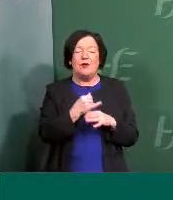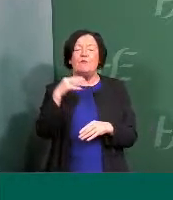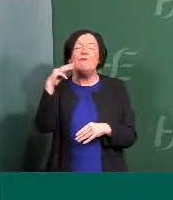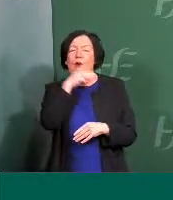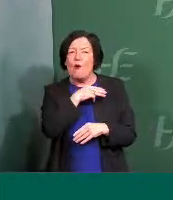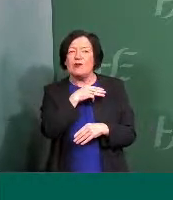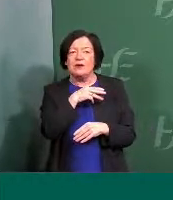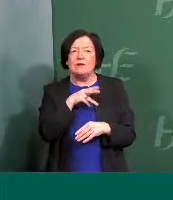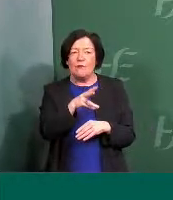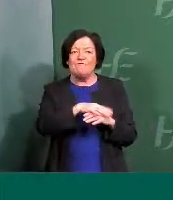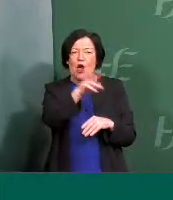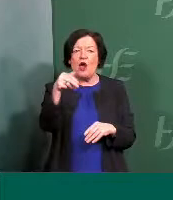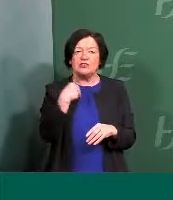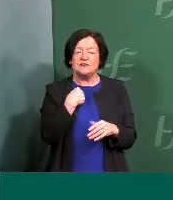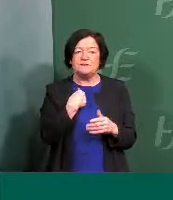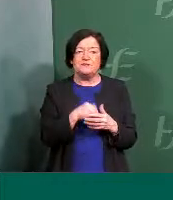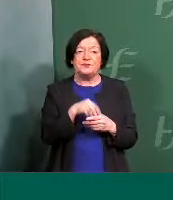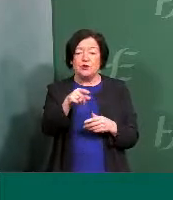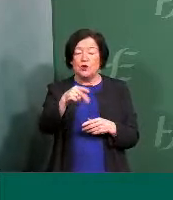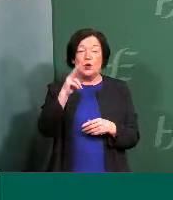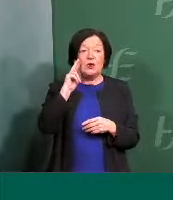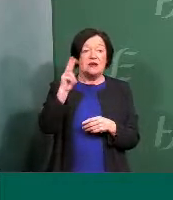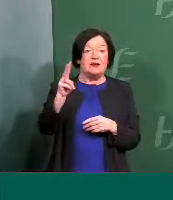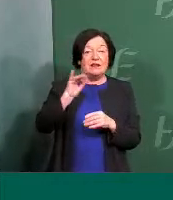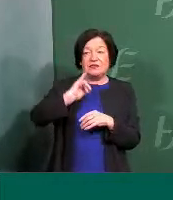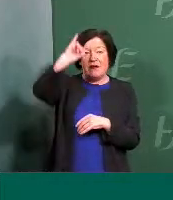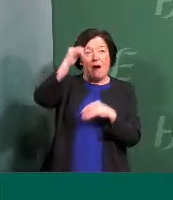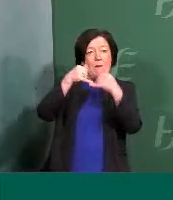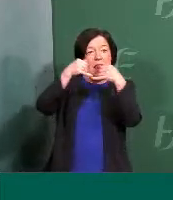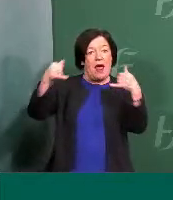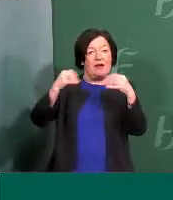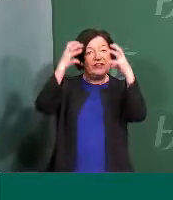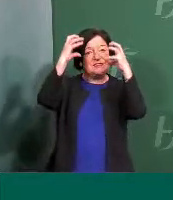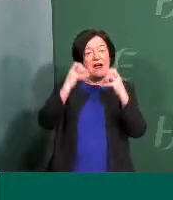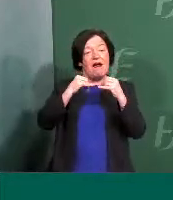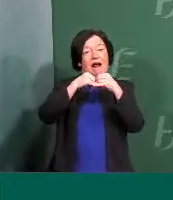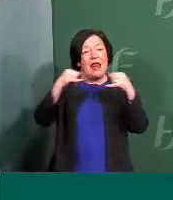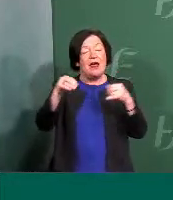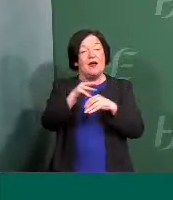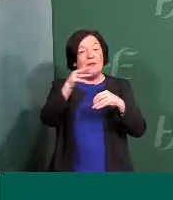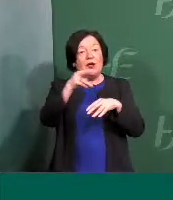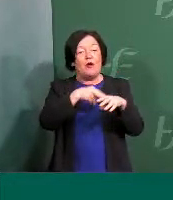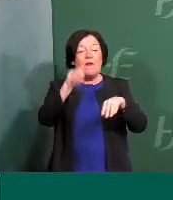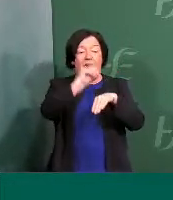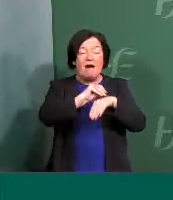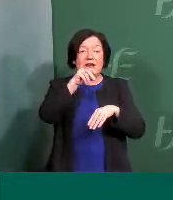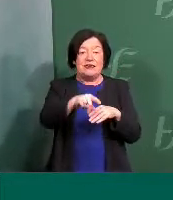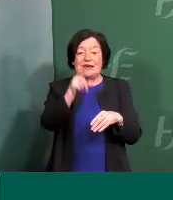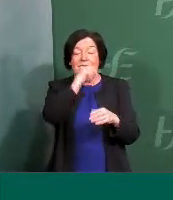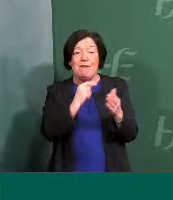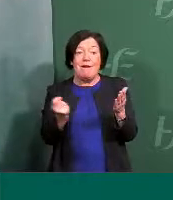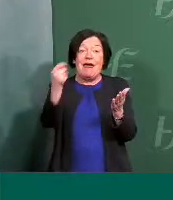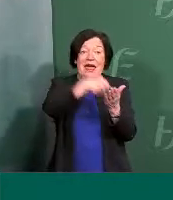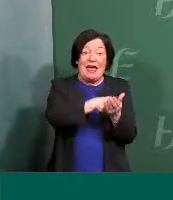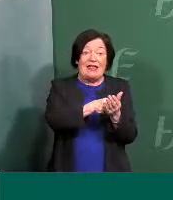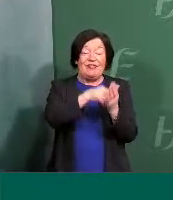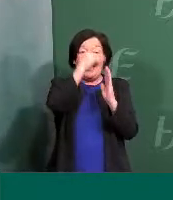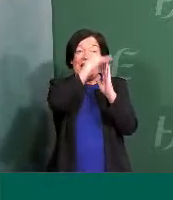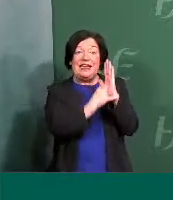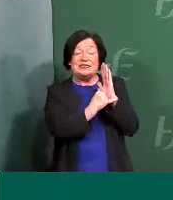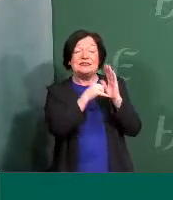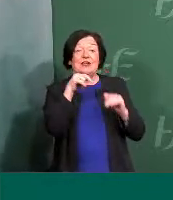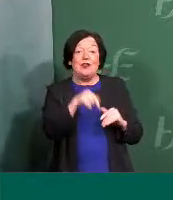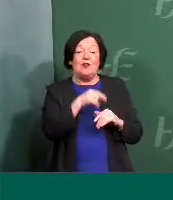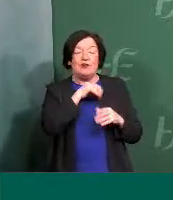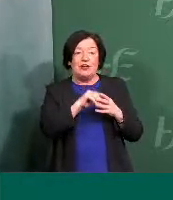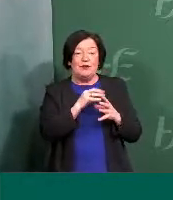measure for us. And you can see there the top line, so the darker line are the people coming onto that list. And we like to try and match, so it's